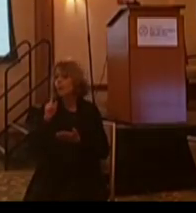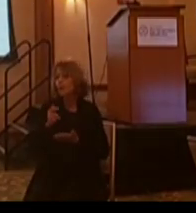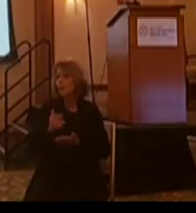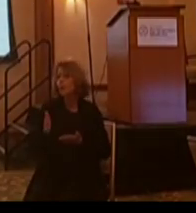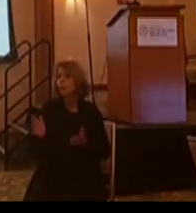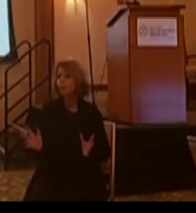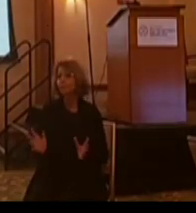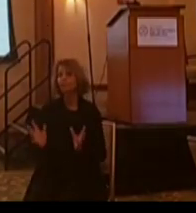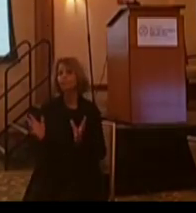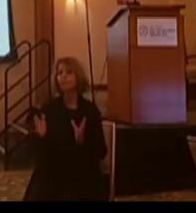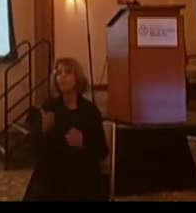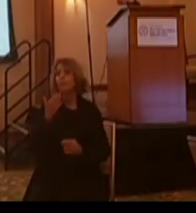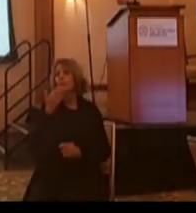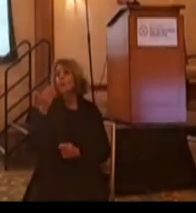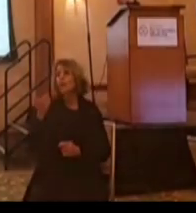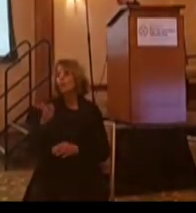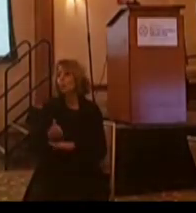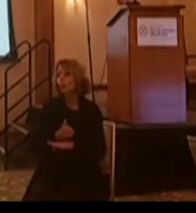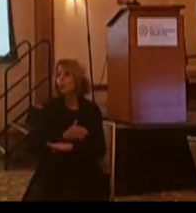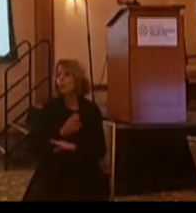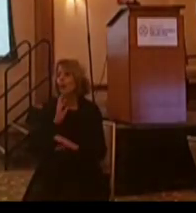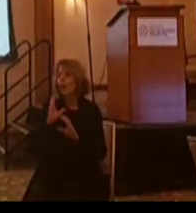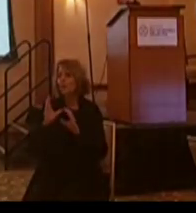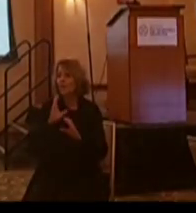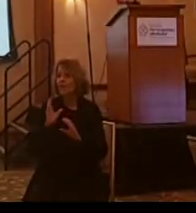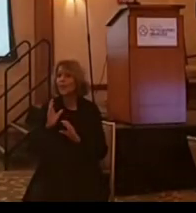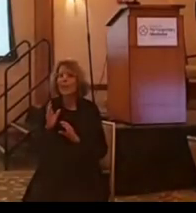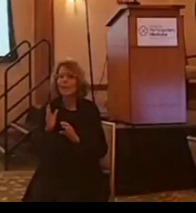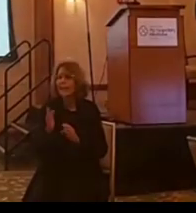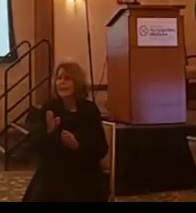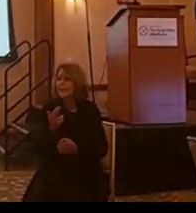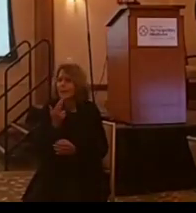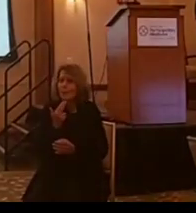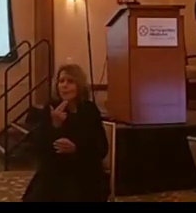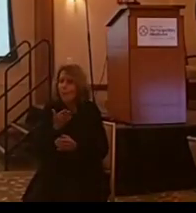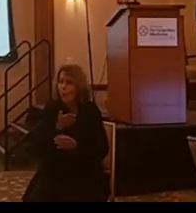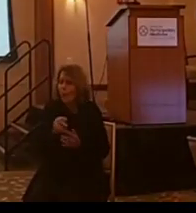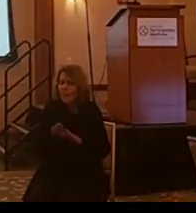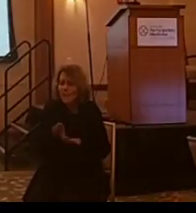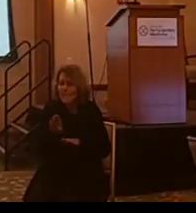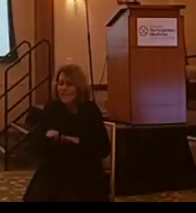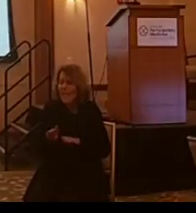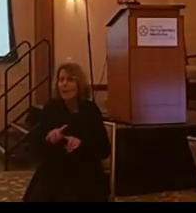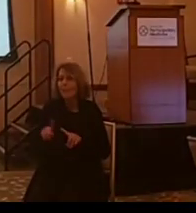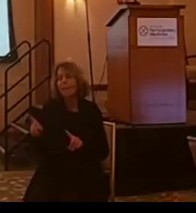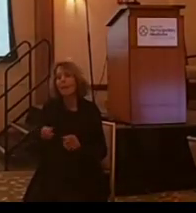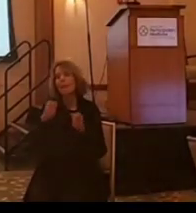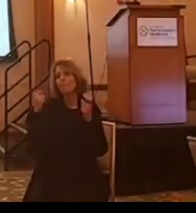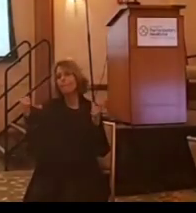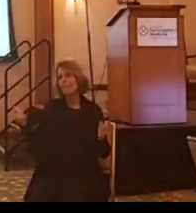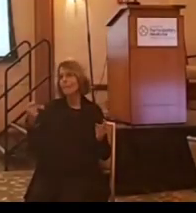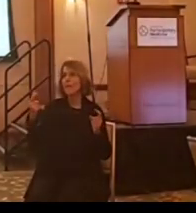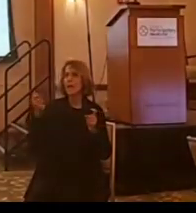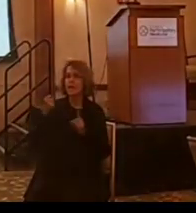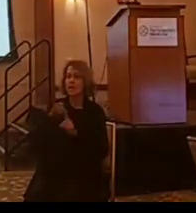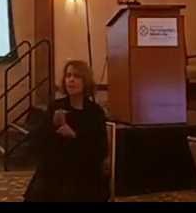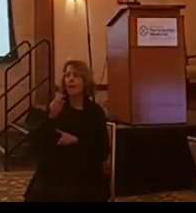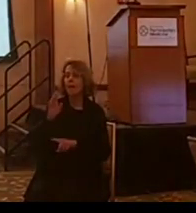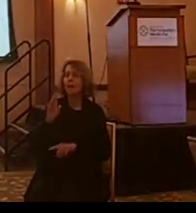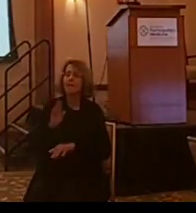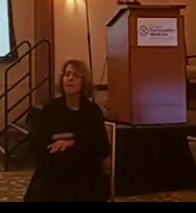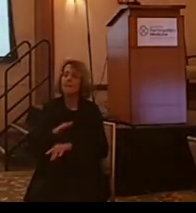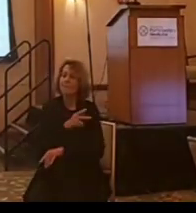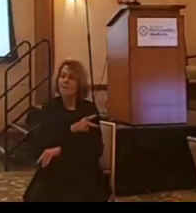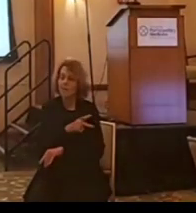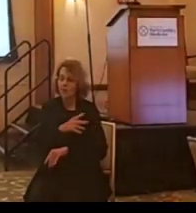recognizing that it can have huge impacts for clinicians and patients. And so one tool that we created is